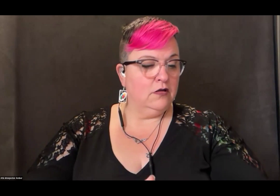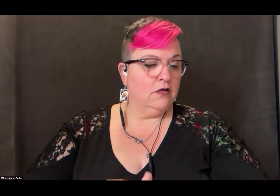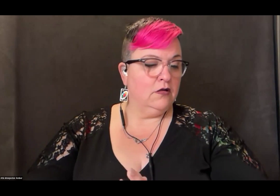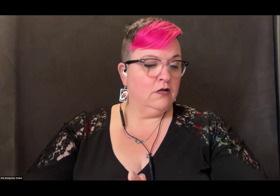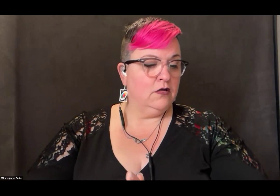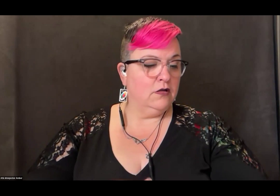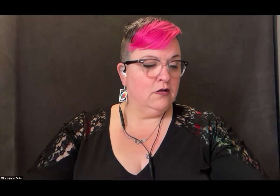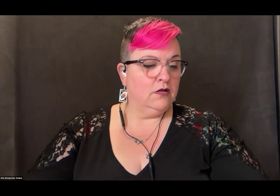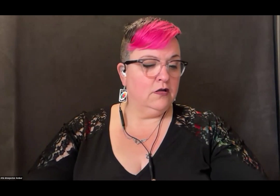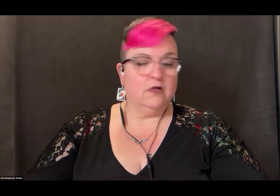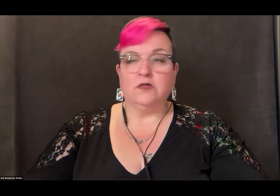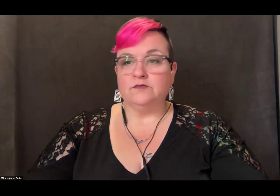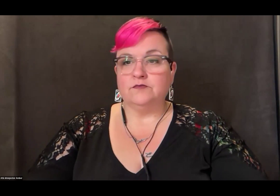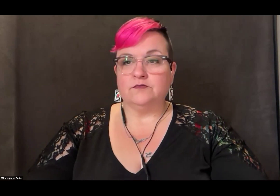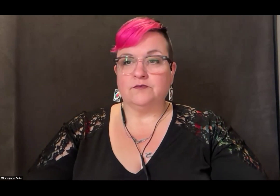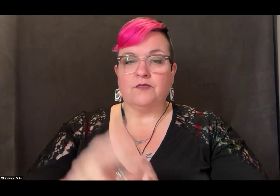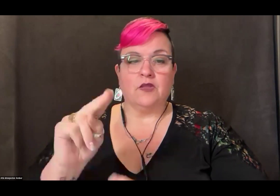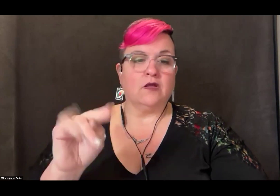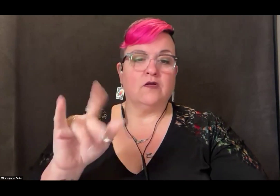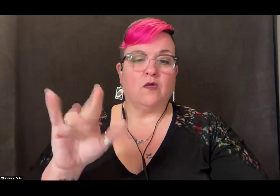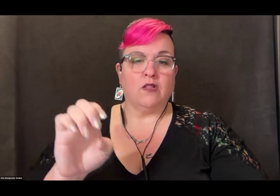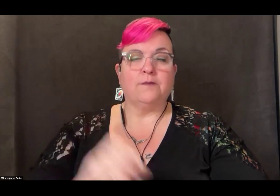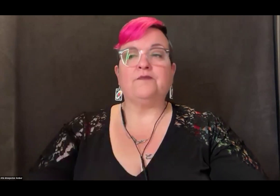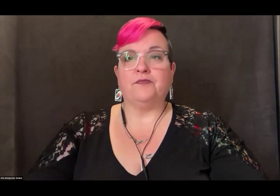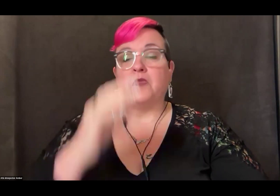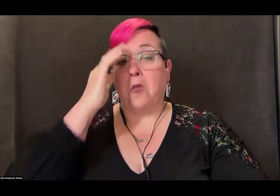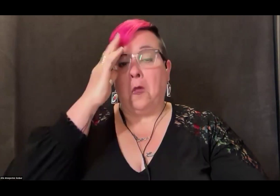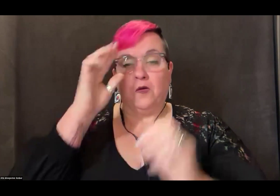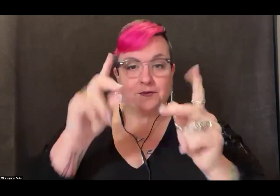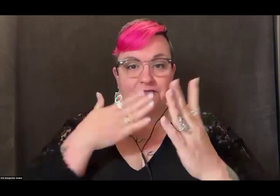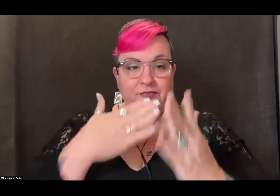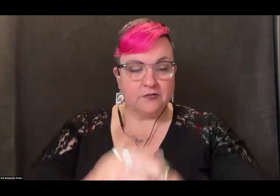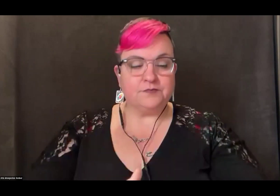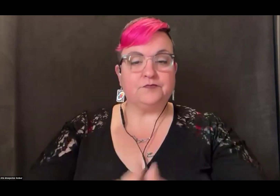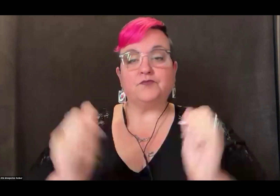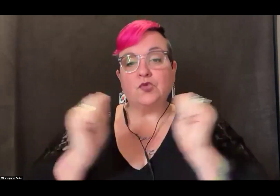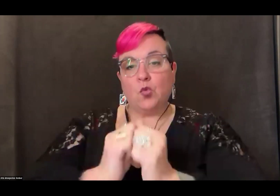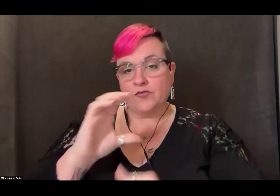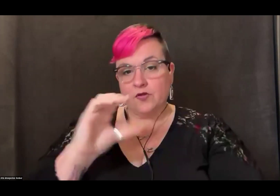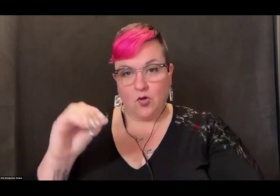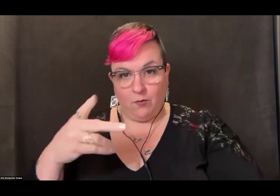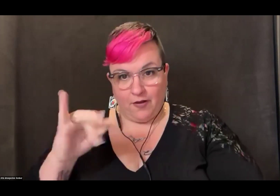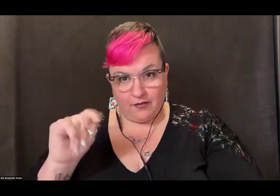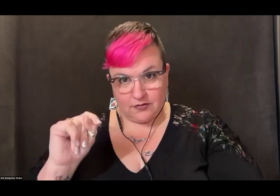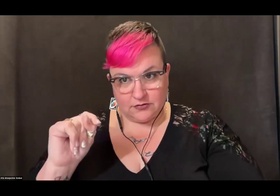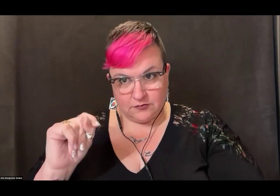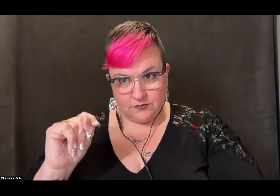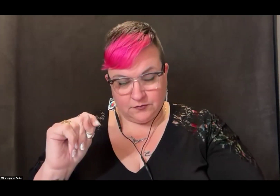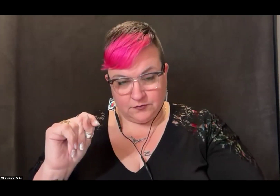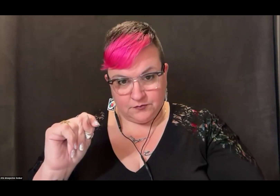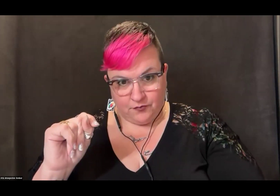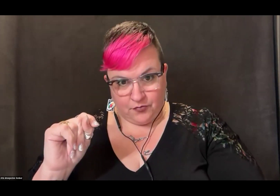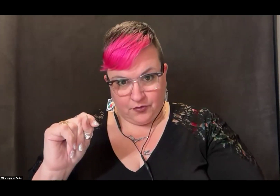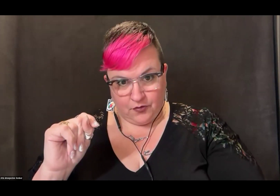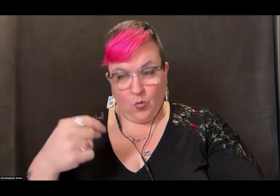Test. Nicole? Thank you. With the Copilot model, so what